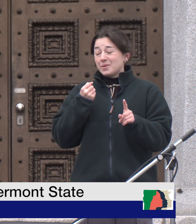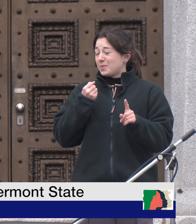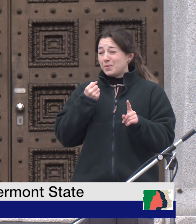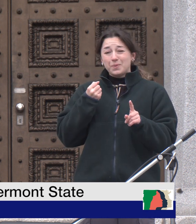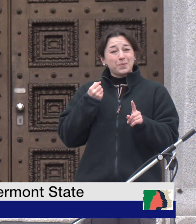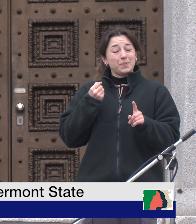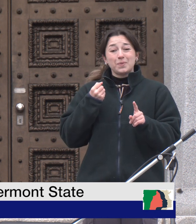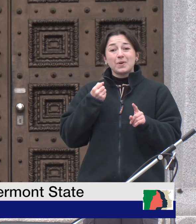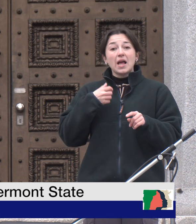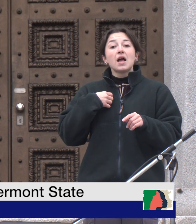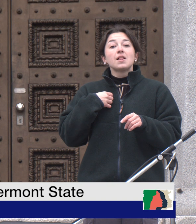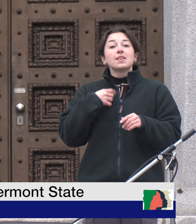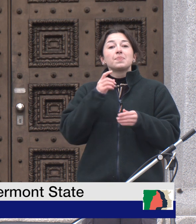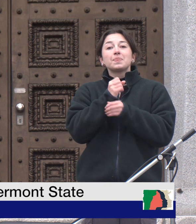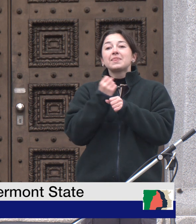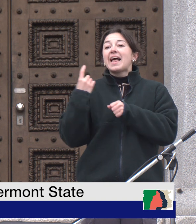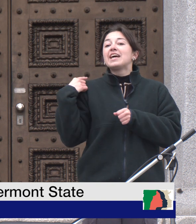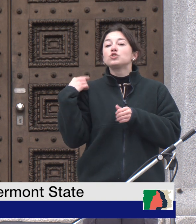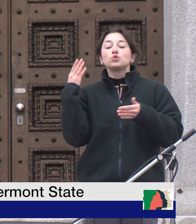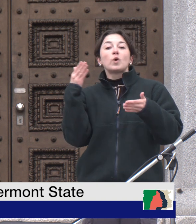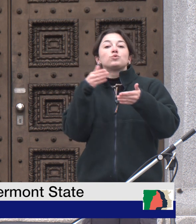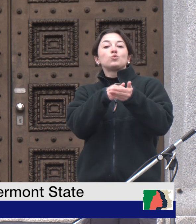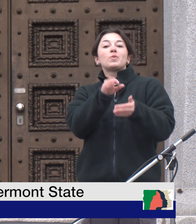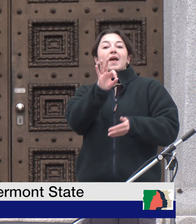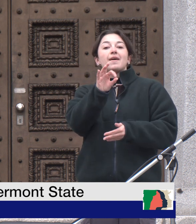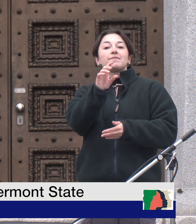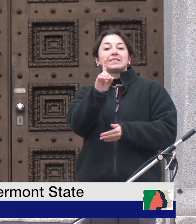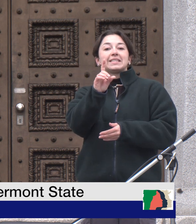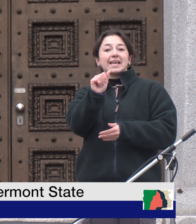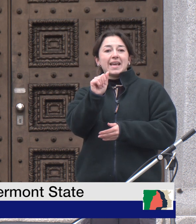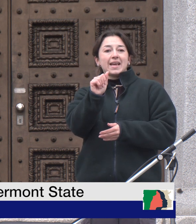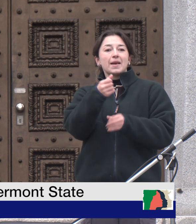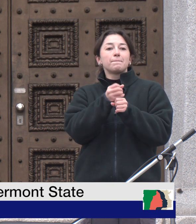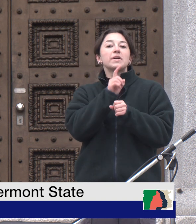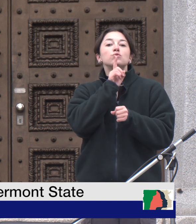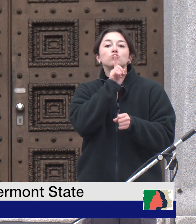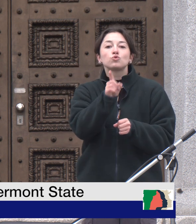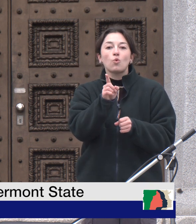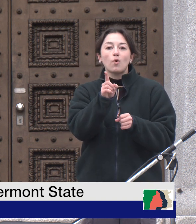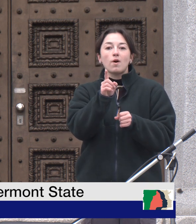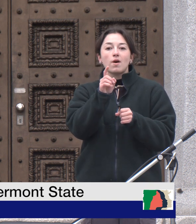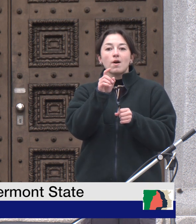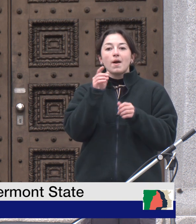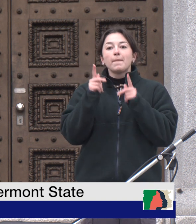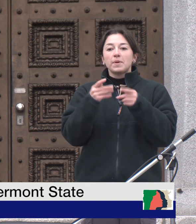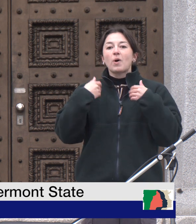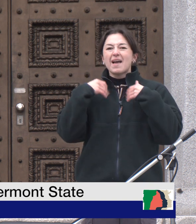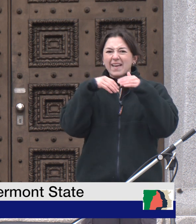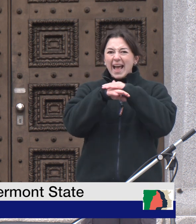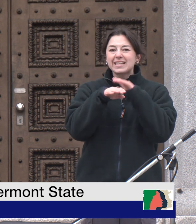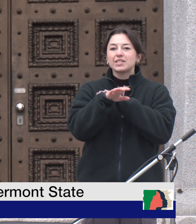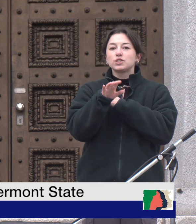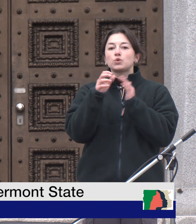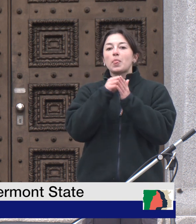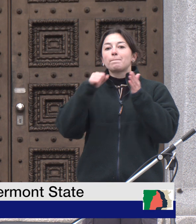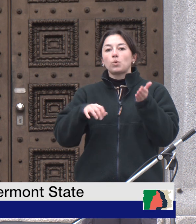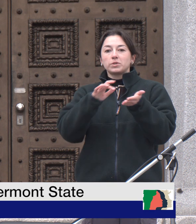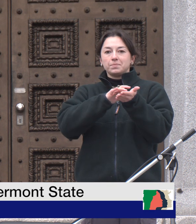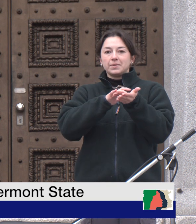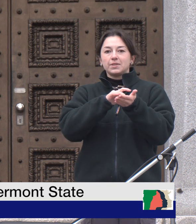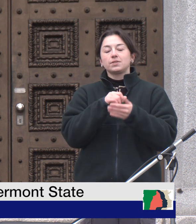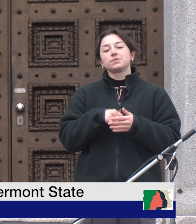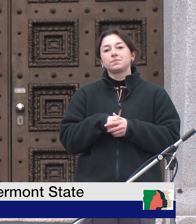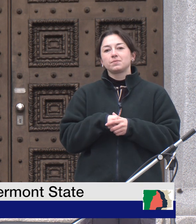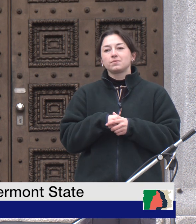that Vermonters had access to the abortion drug mifepristone, and I will always fight to protect our right